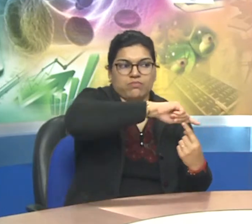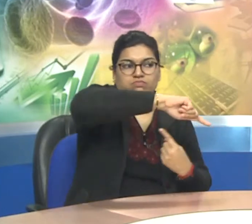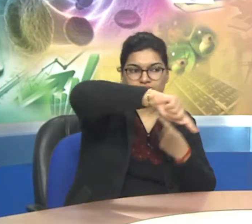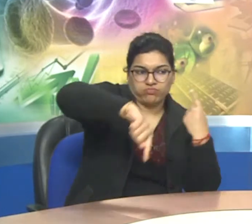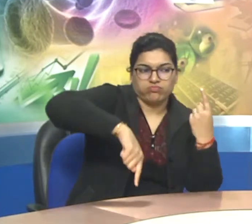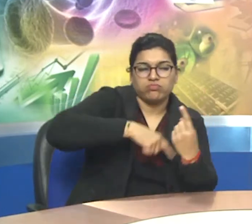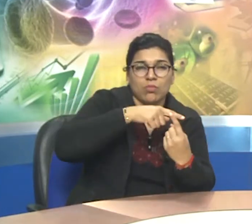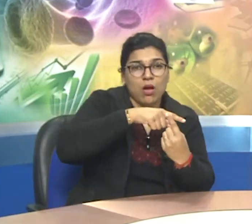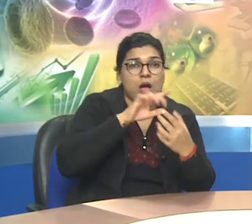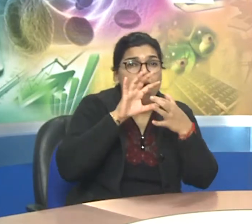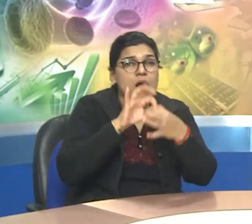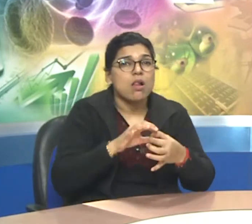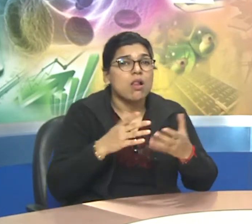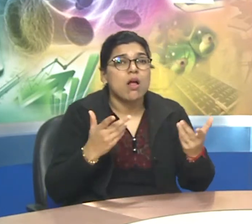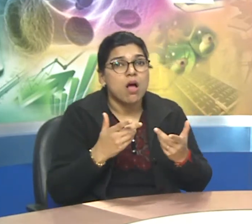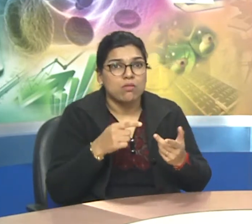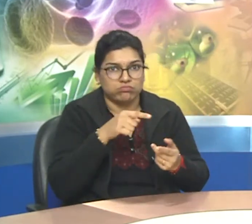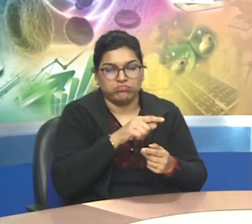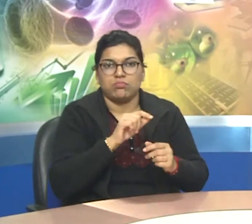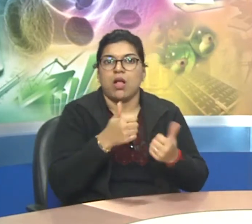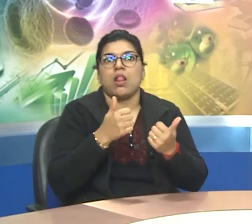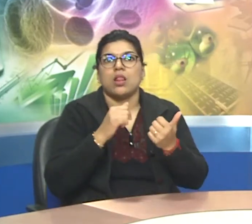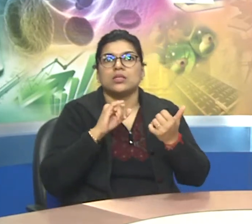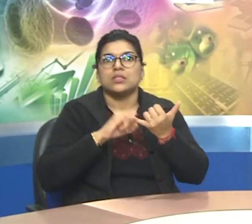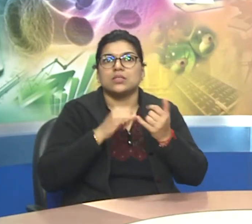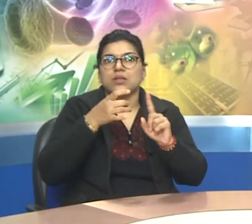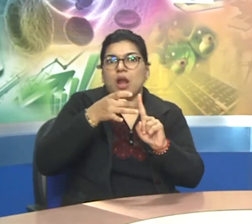So all those scrapped materials